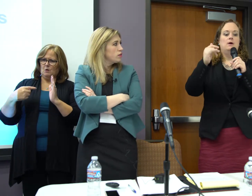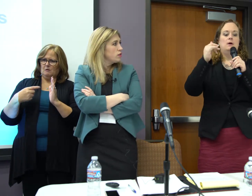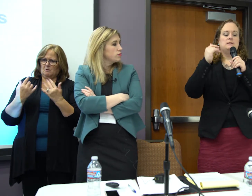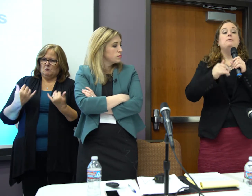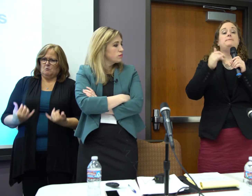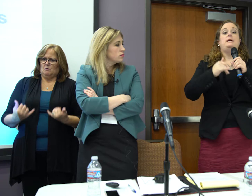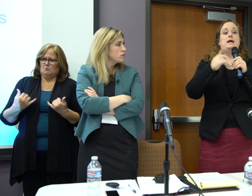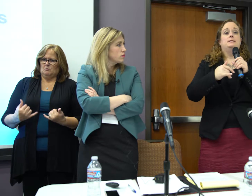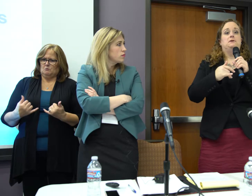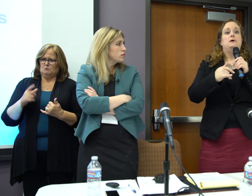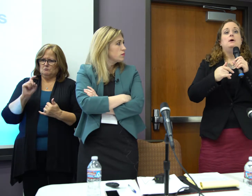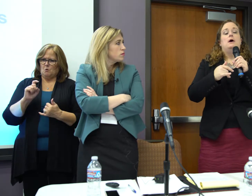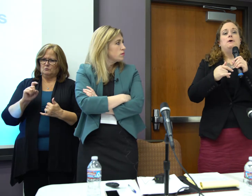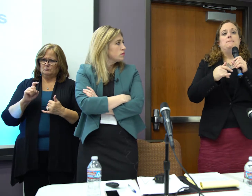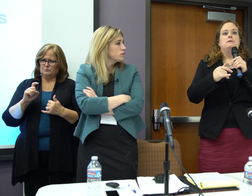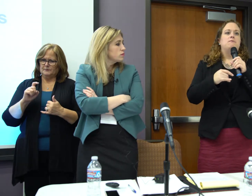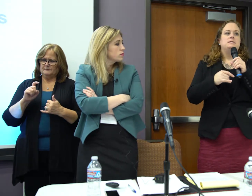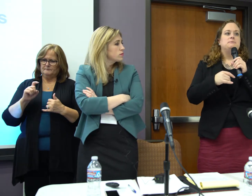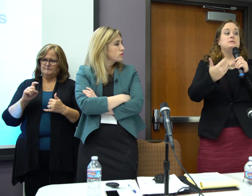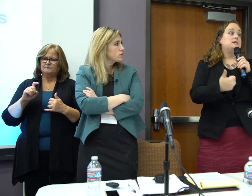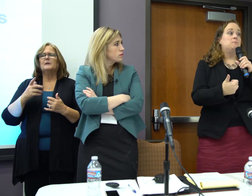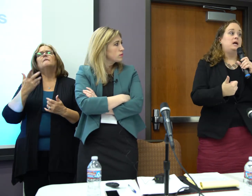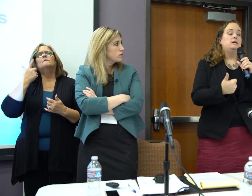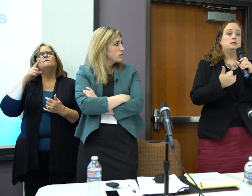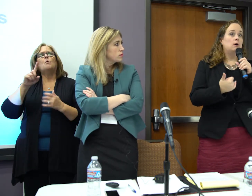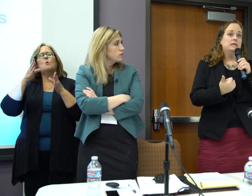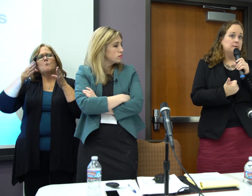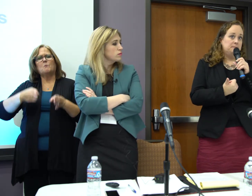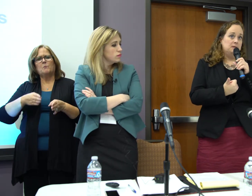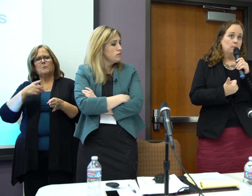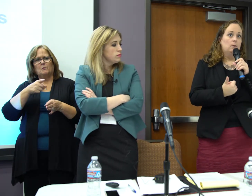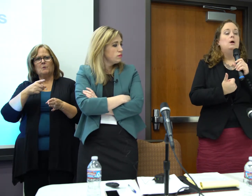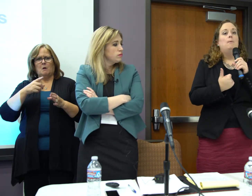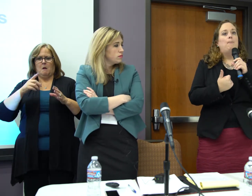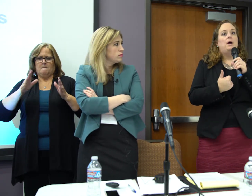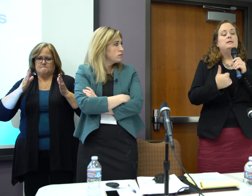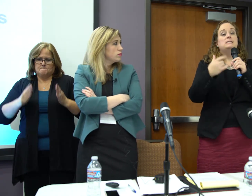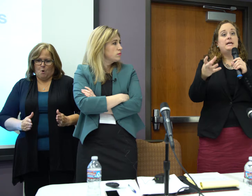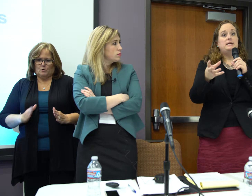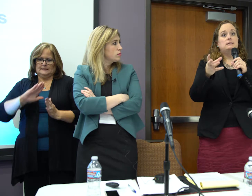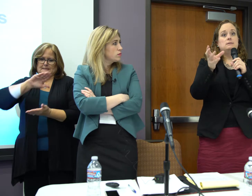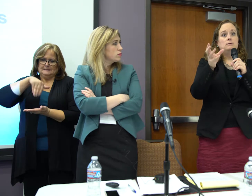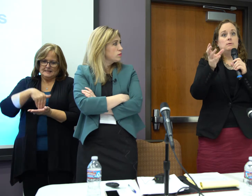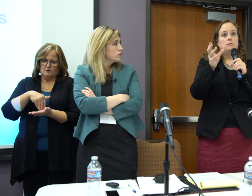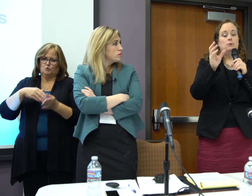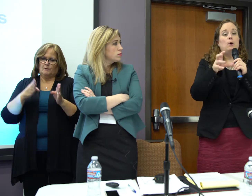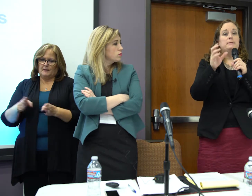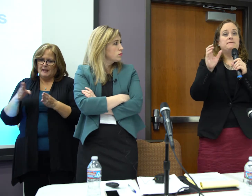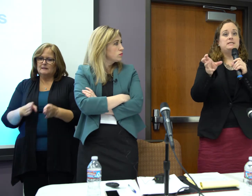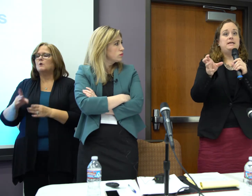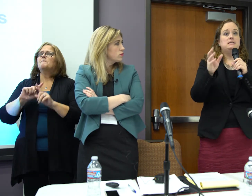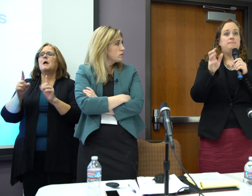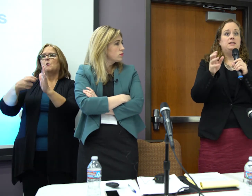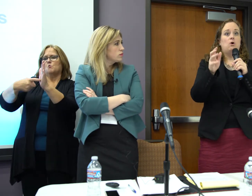kind of supposed to be enacted. And so, for instance, person-centered planning is currently supposed to meet the rule, but the